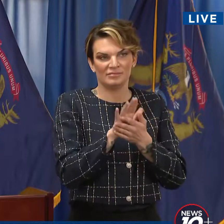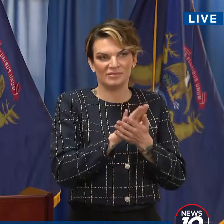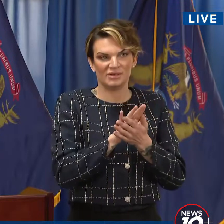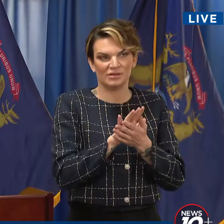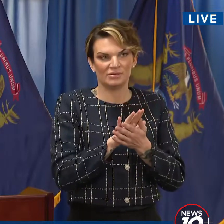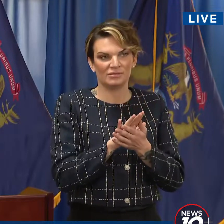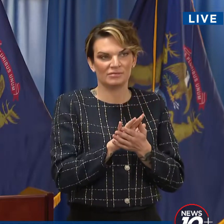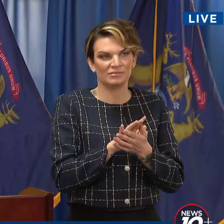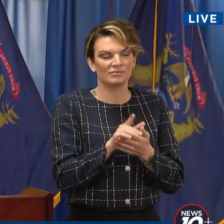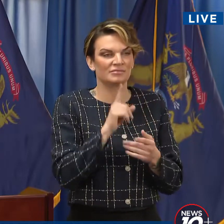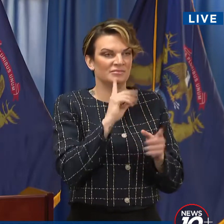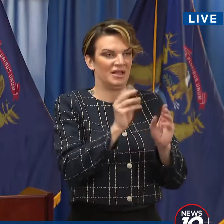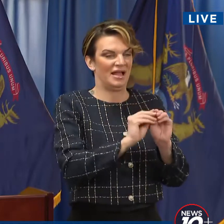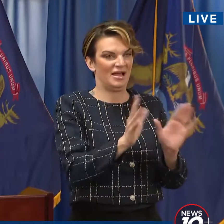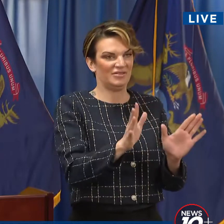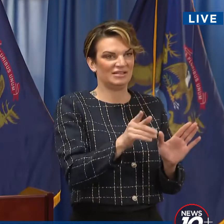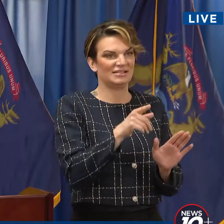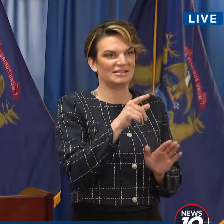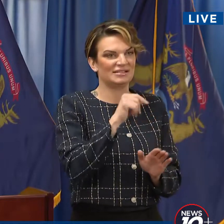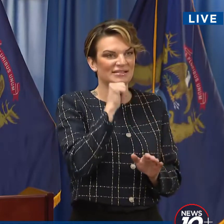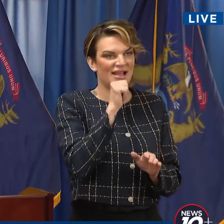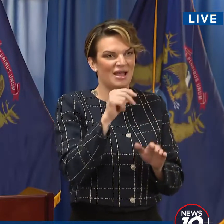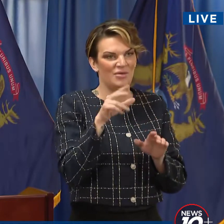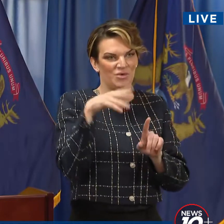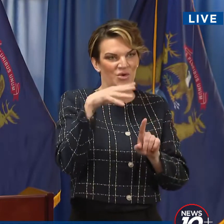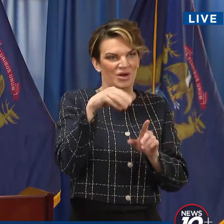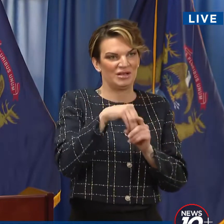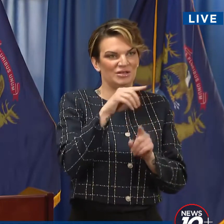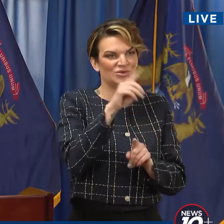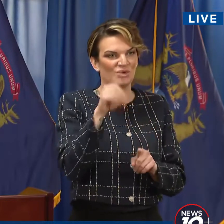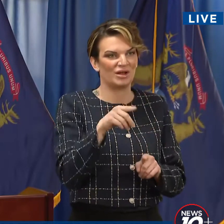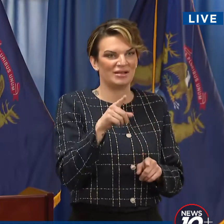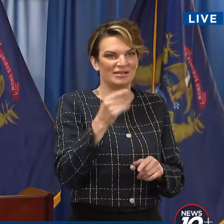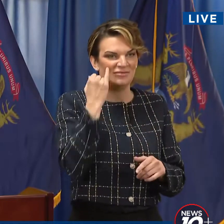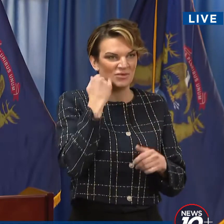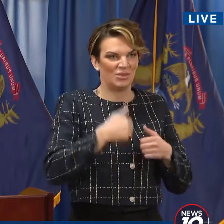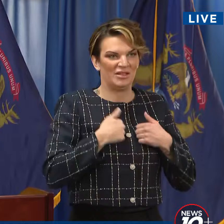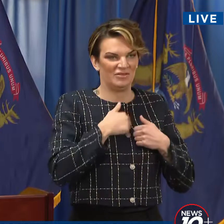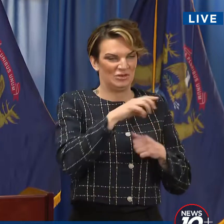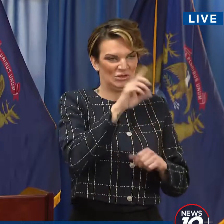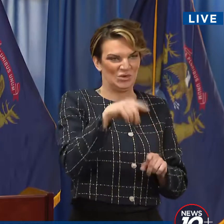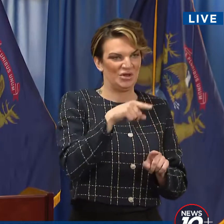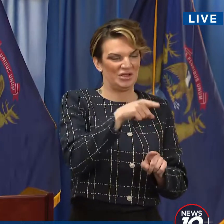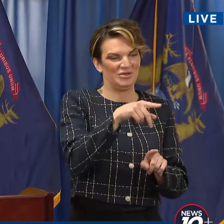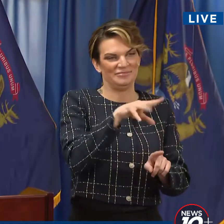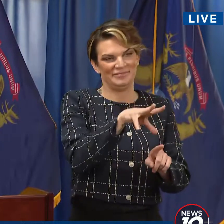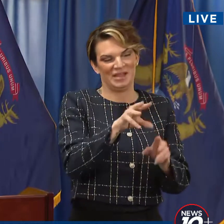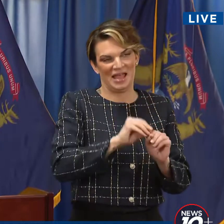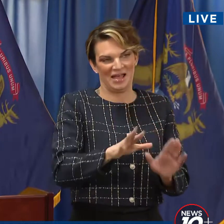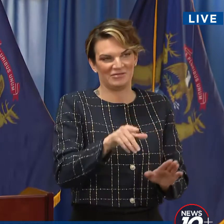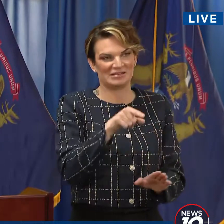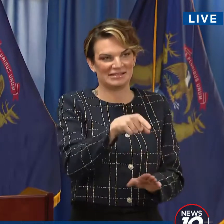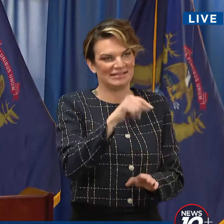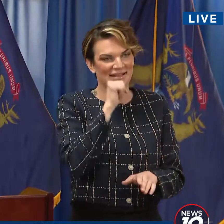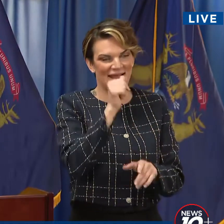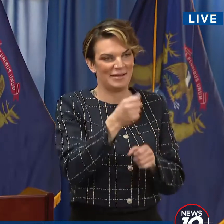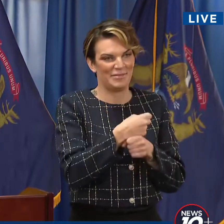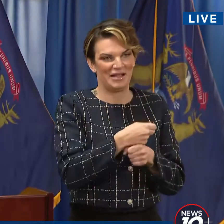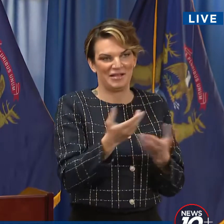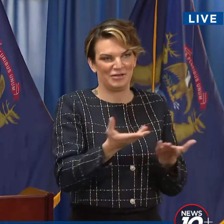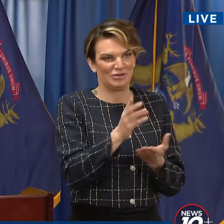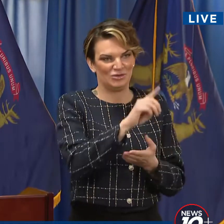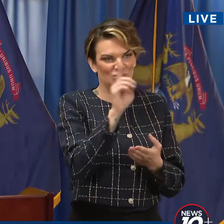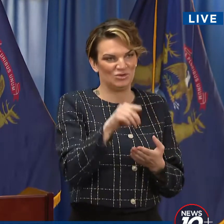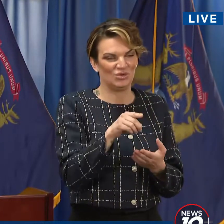video was very clearly wasn't recorded in Detroit. I think anyone who actually lives in Detroit would recognize that it wasn't, was clearly not an